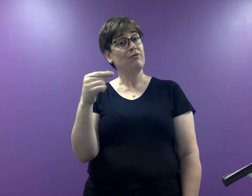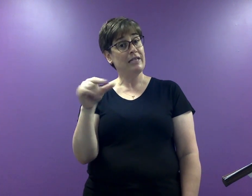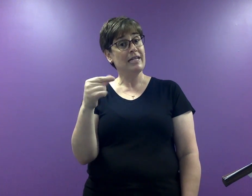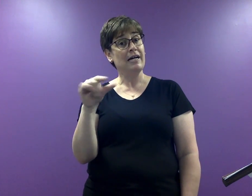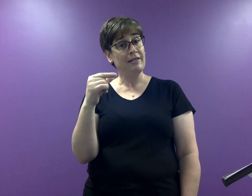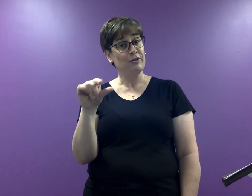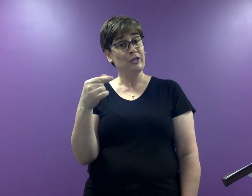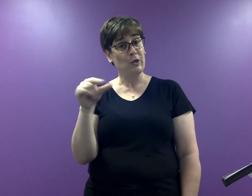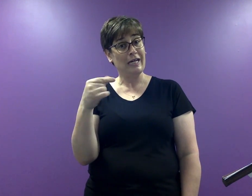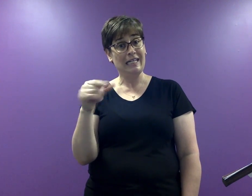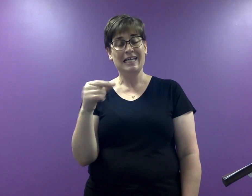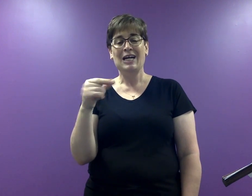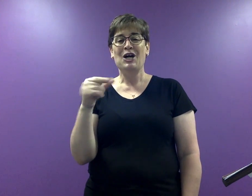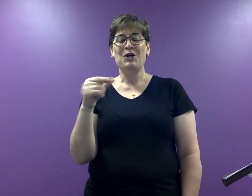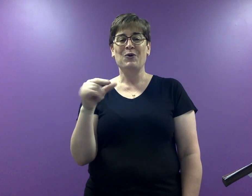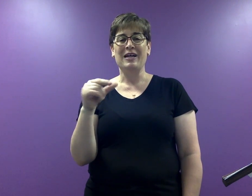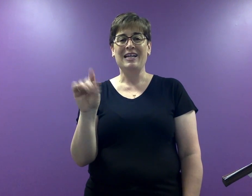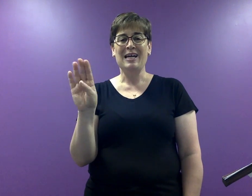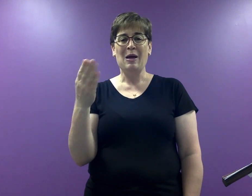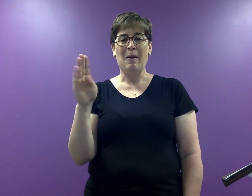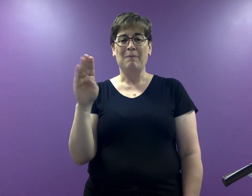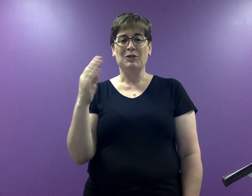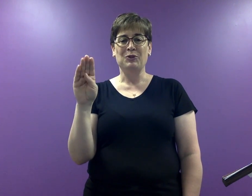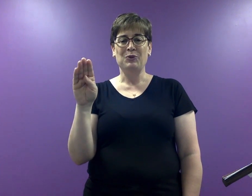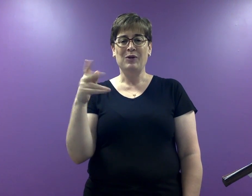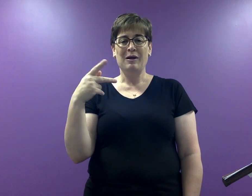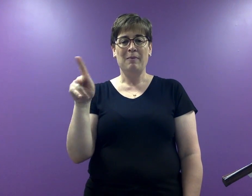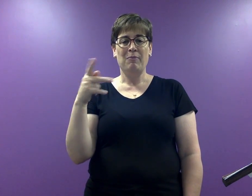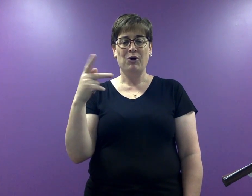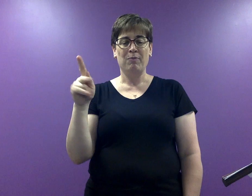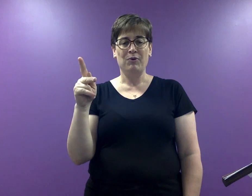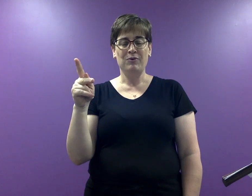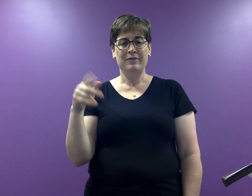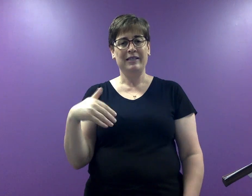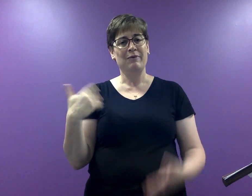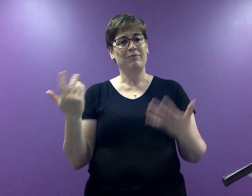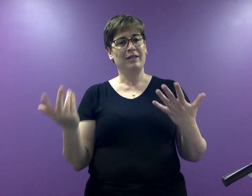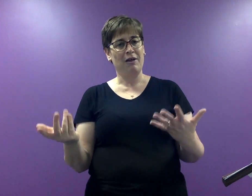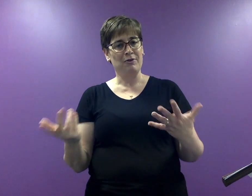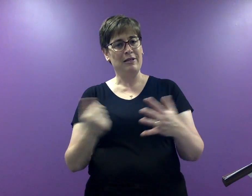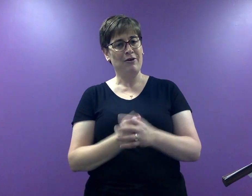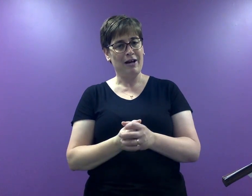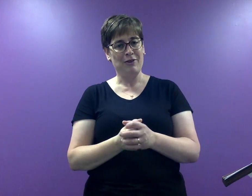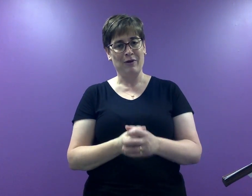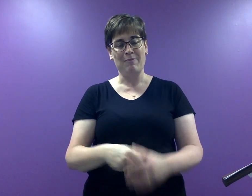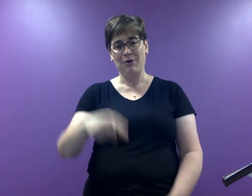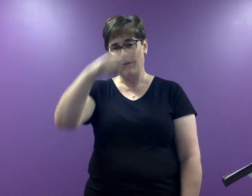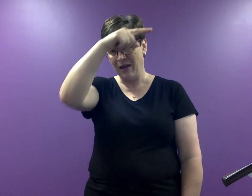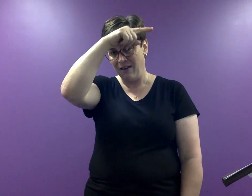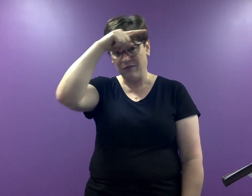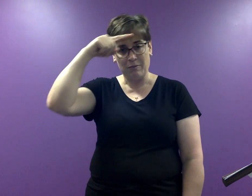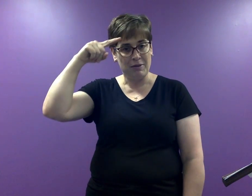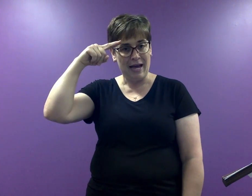did not, here is green. Green, blue, purple, and then the colors that are not in the rainbow, you have